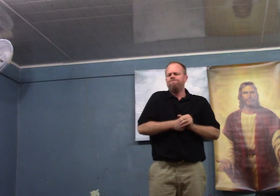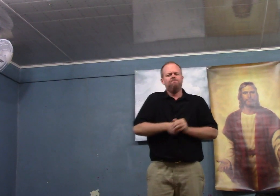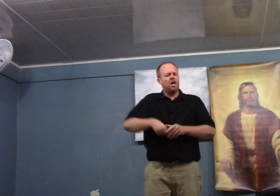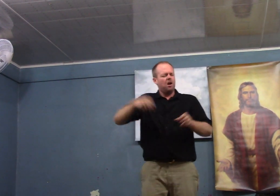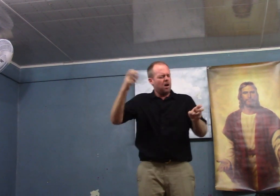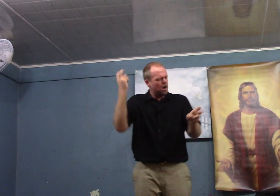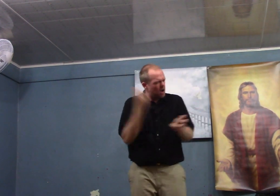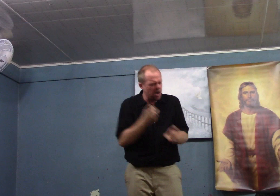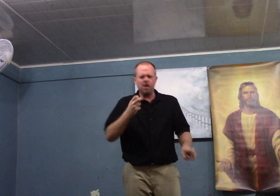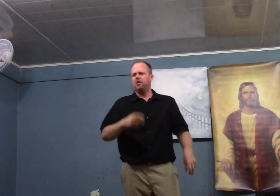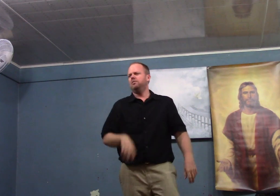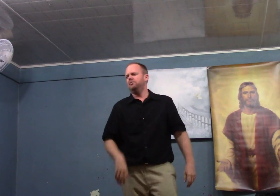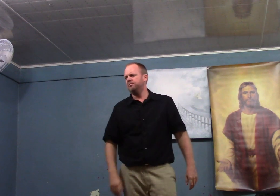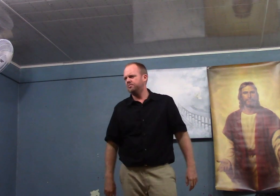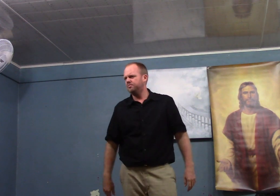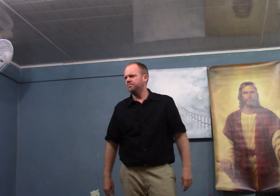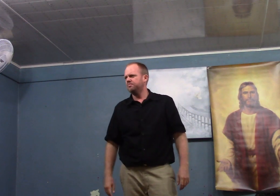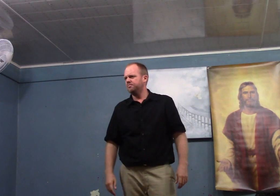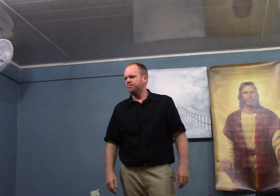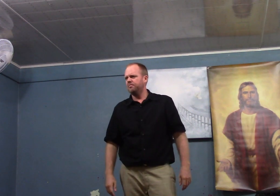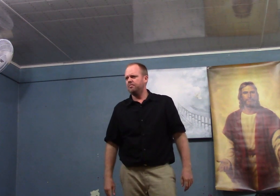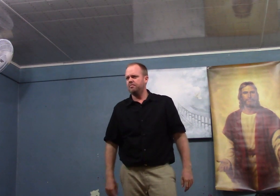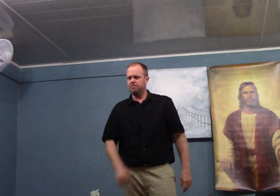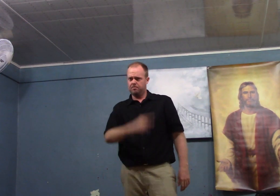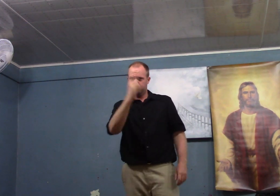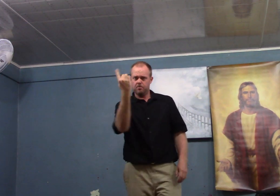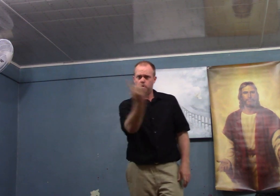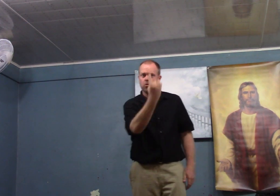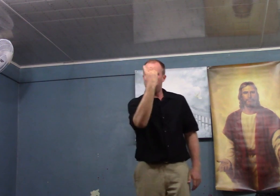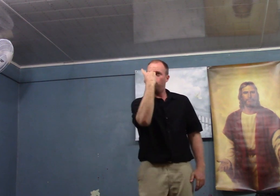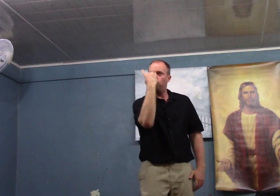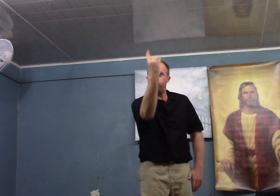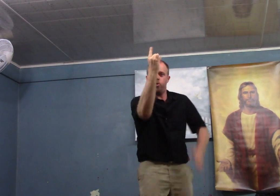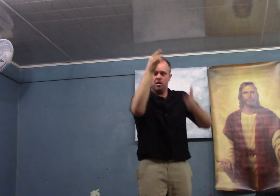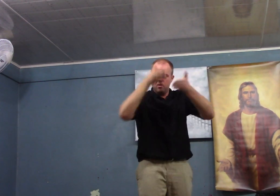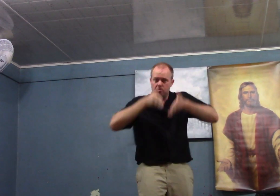If you try to hide one sin in your heart, that is hard.